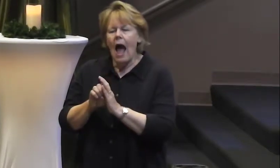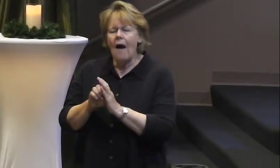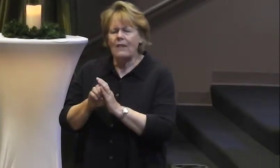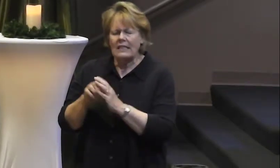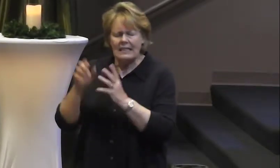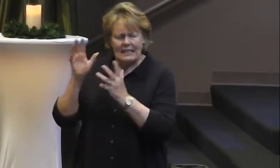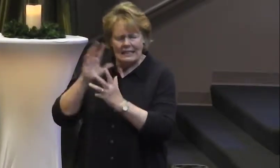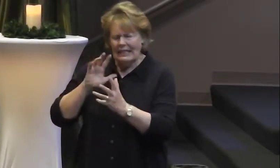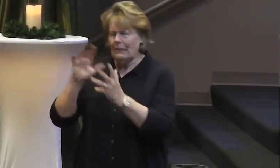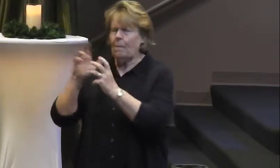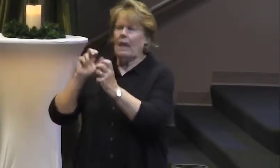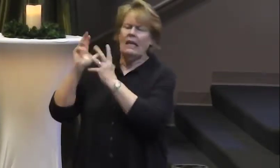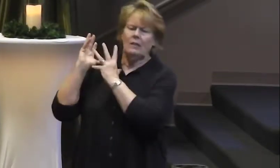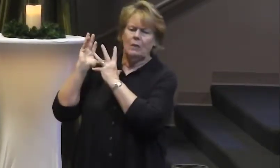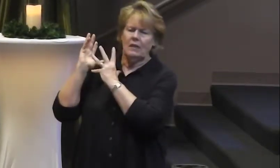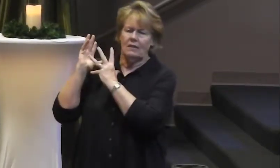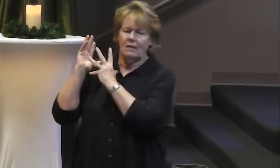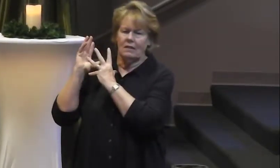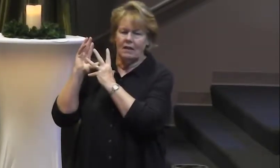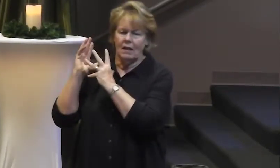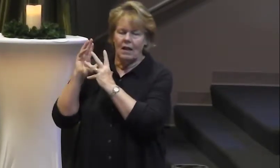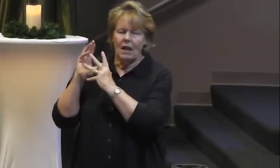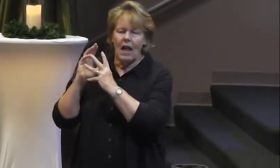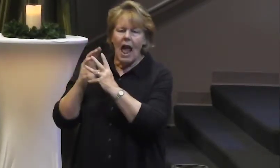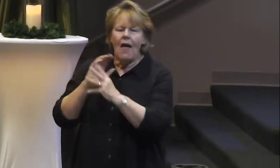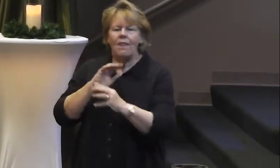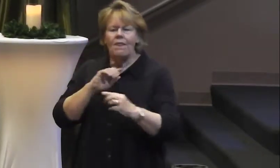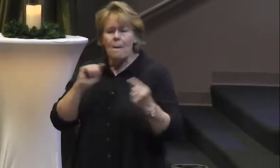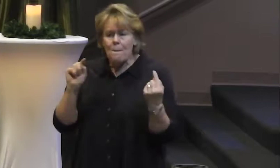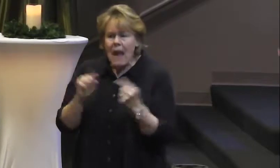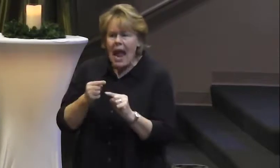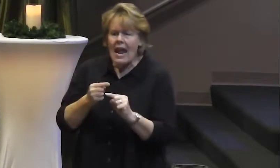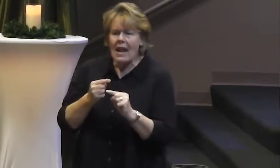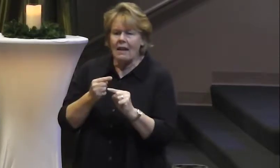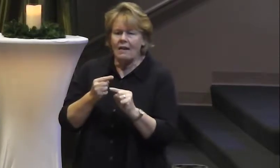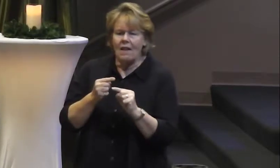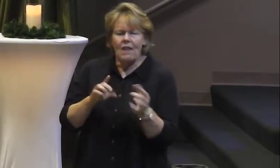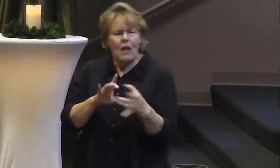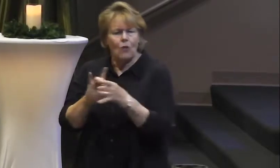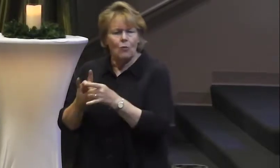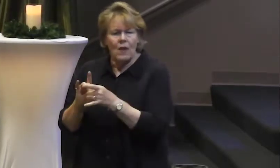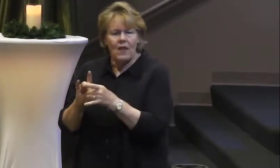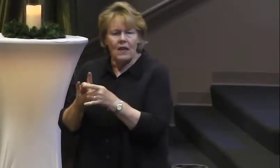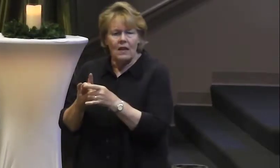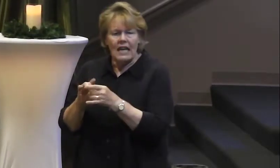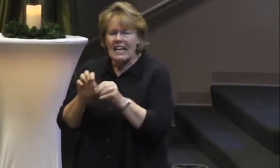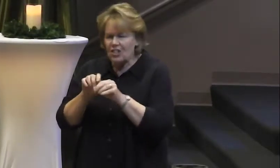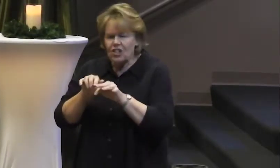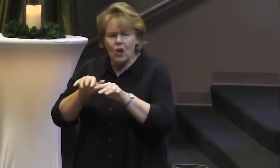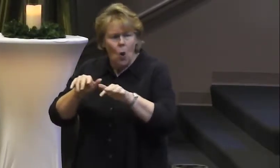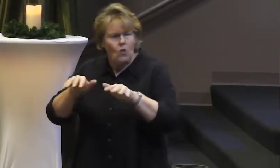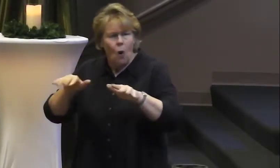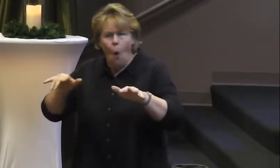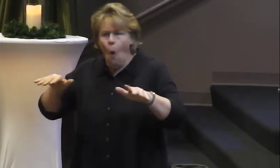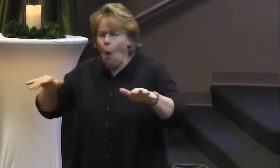displacement and all the pain that goes with it just pervades the whole planet. Pervades the whole cosmos,